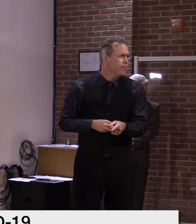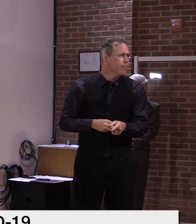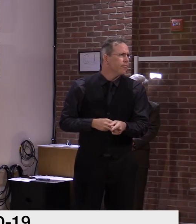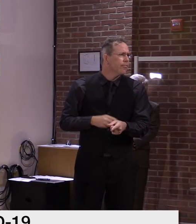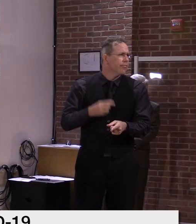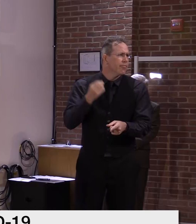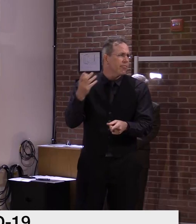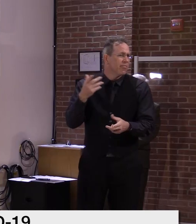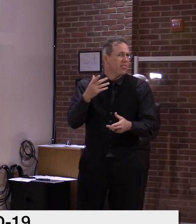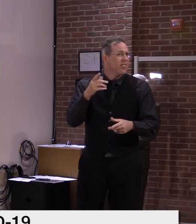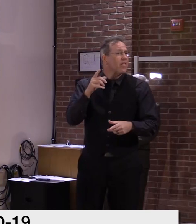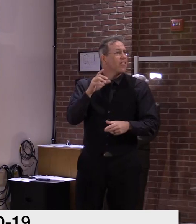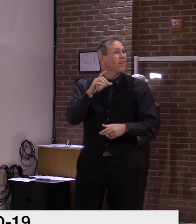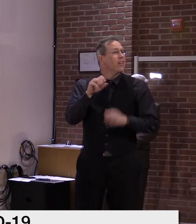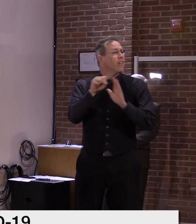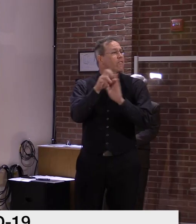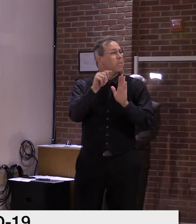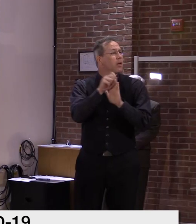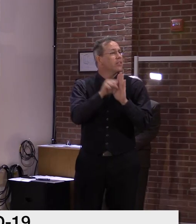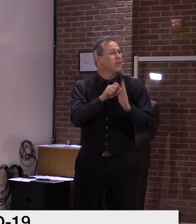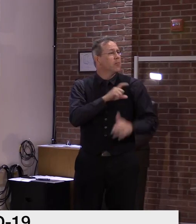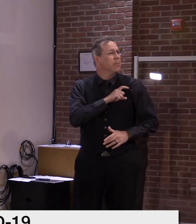and that, you know, command staff